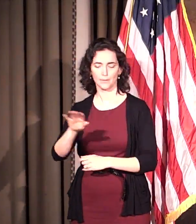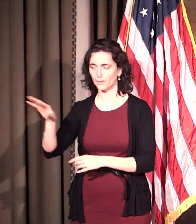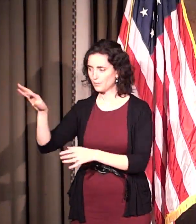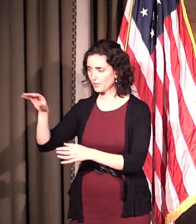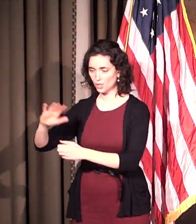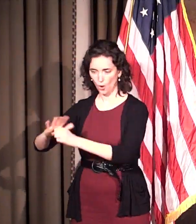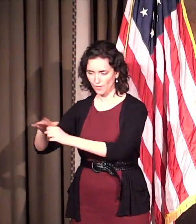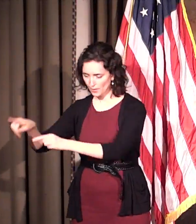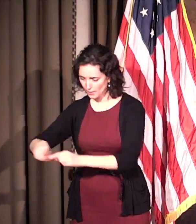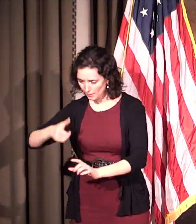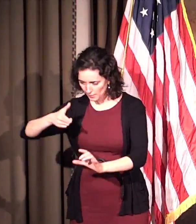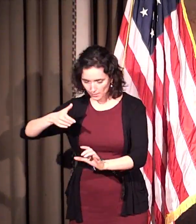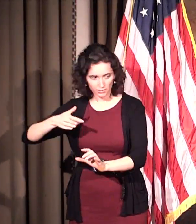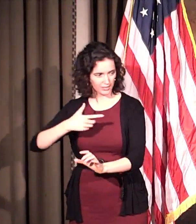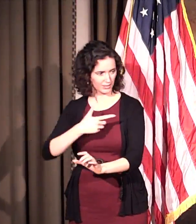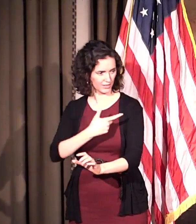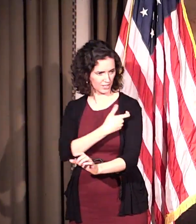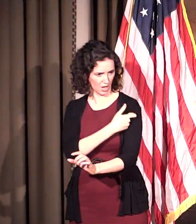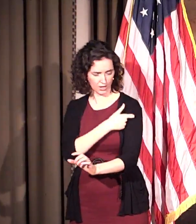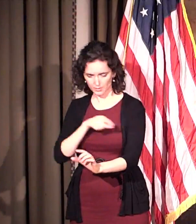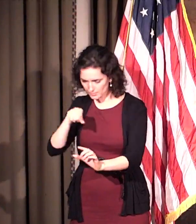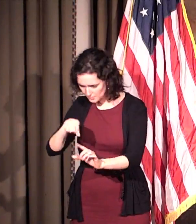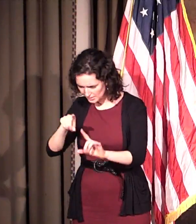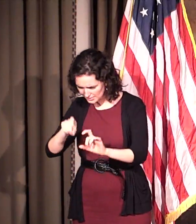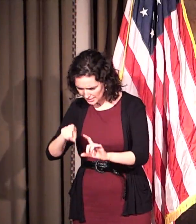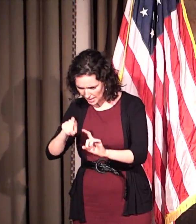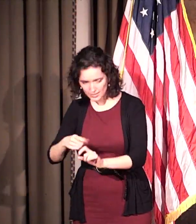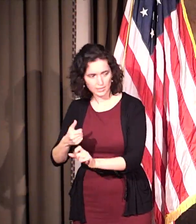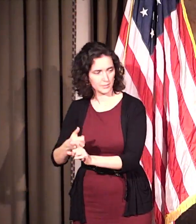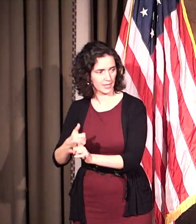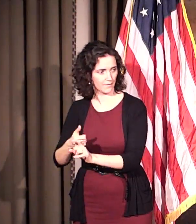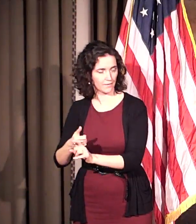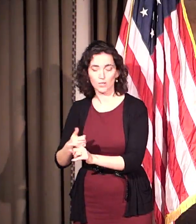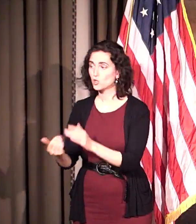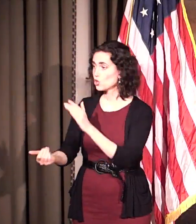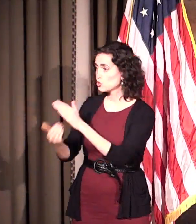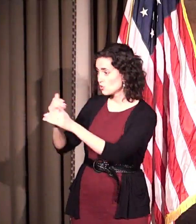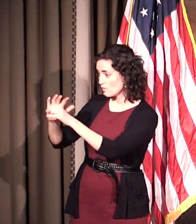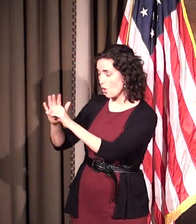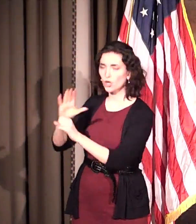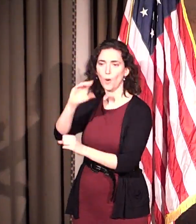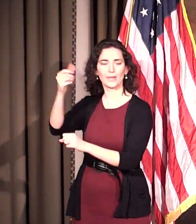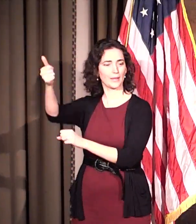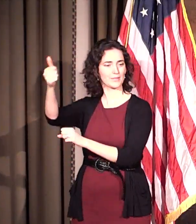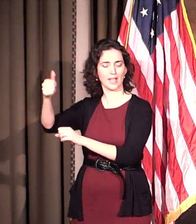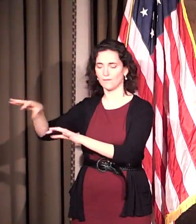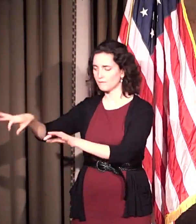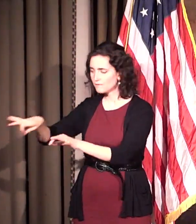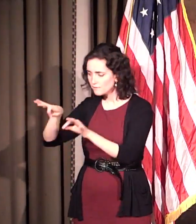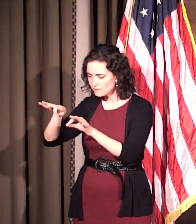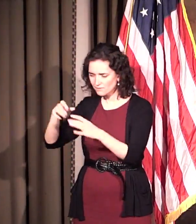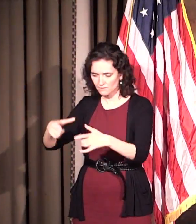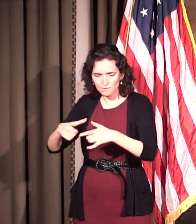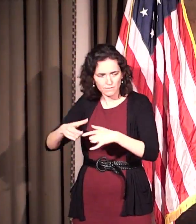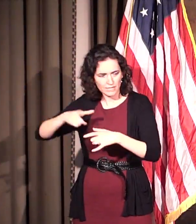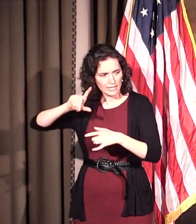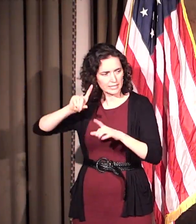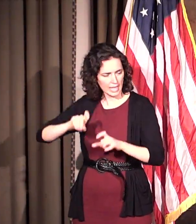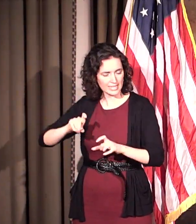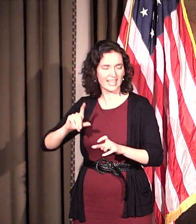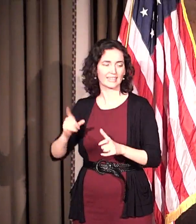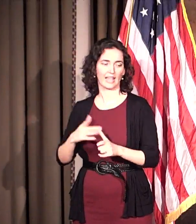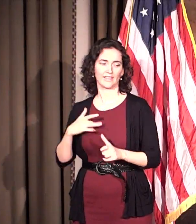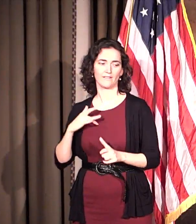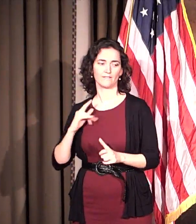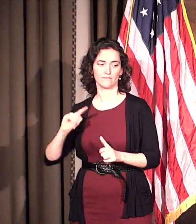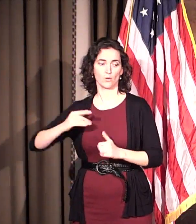been the companies running lab tests against the variants or particles of the variant to see if it's a good match. It's usually the first step in this